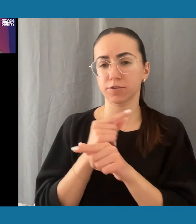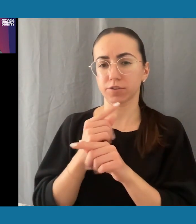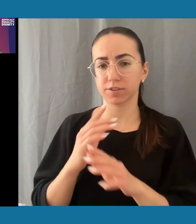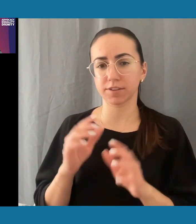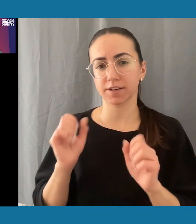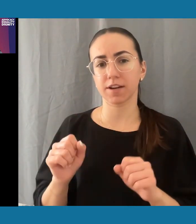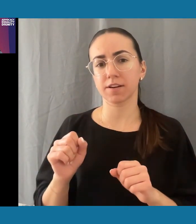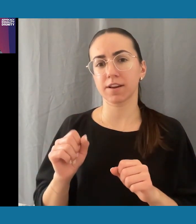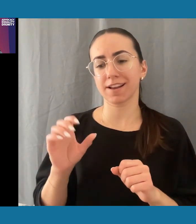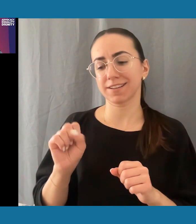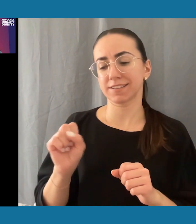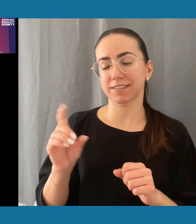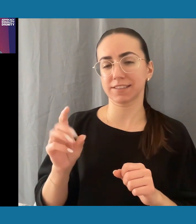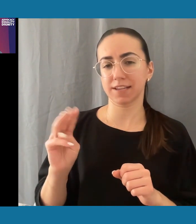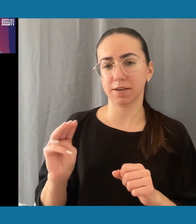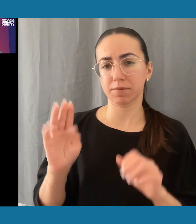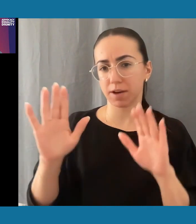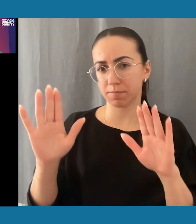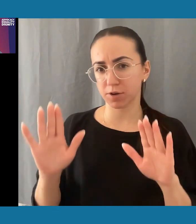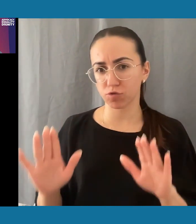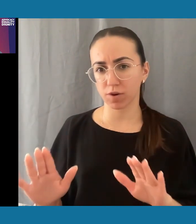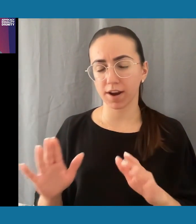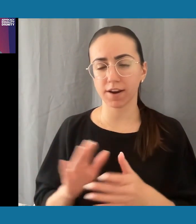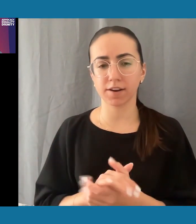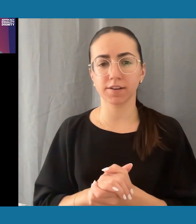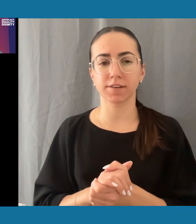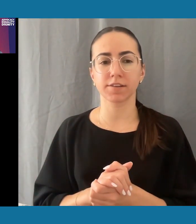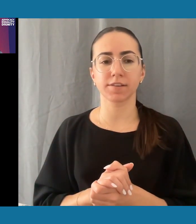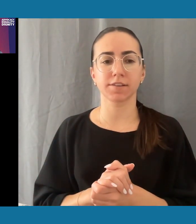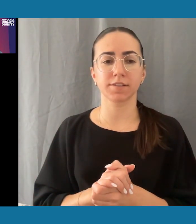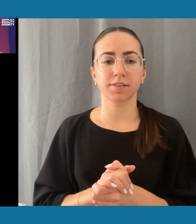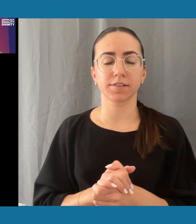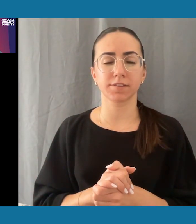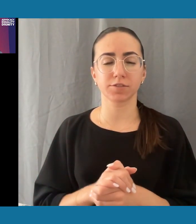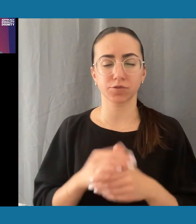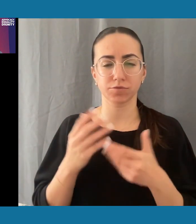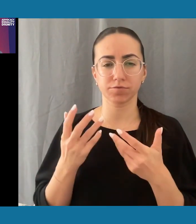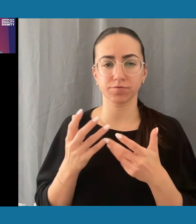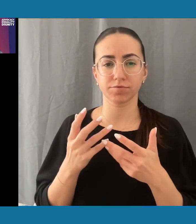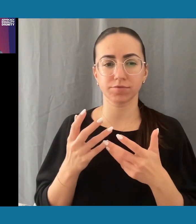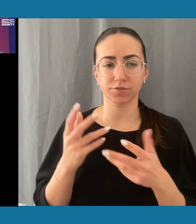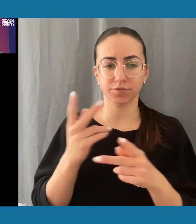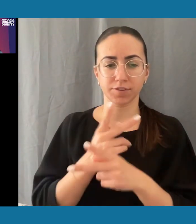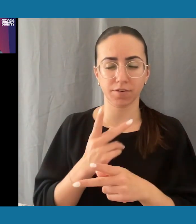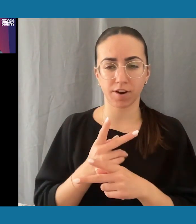to fulfill the requirements of these 2 statutes. Using SDM,